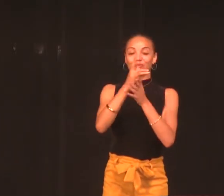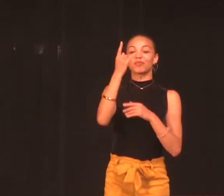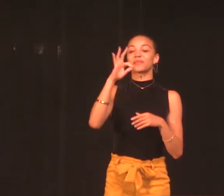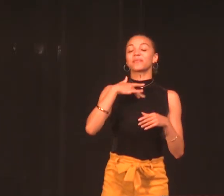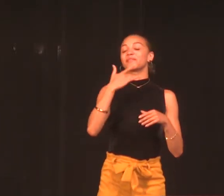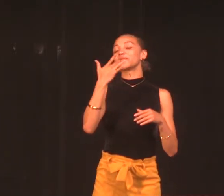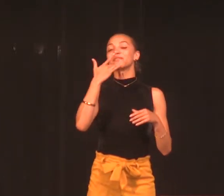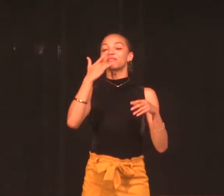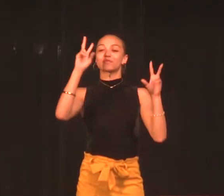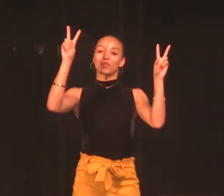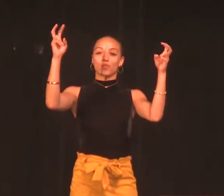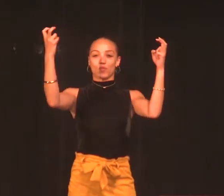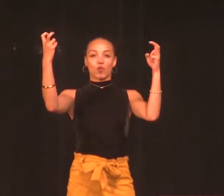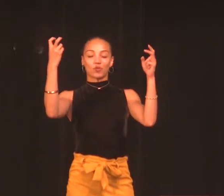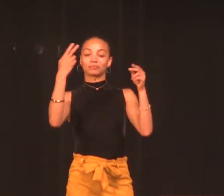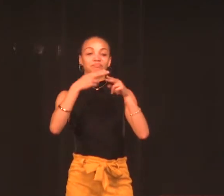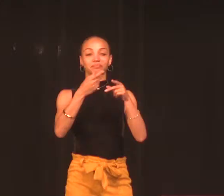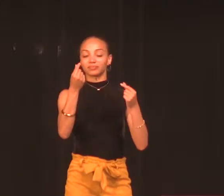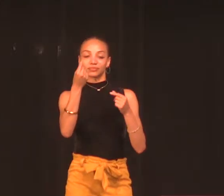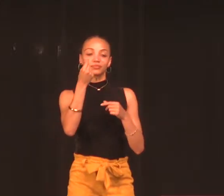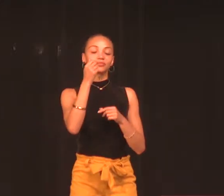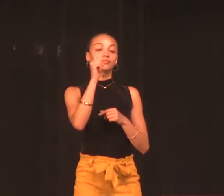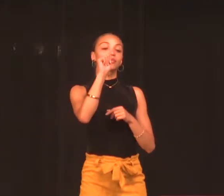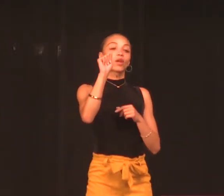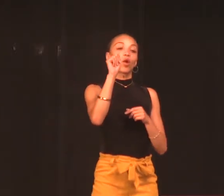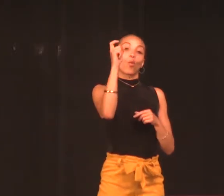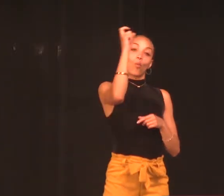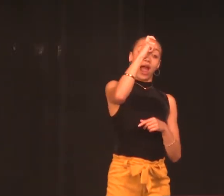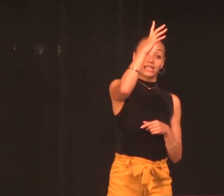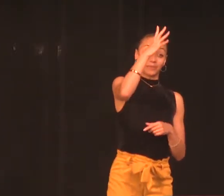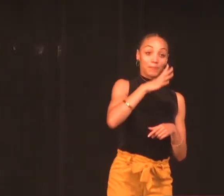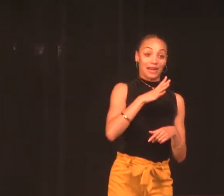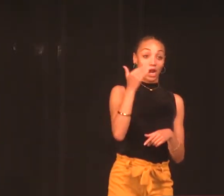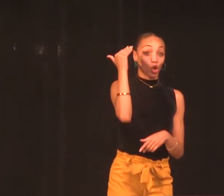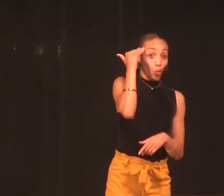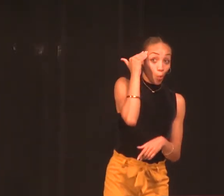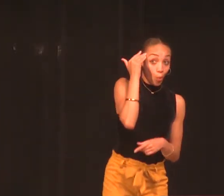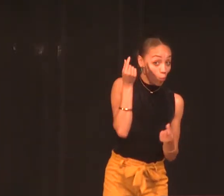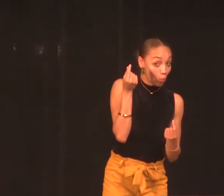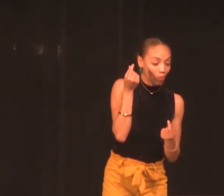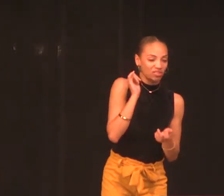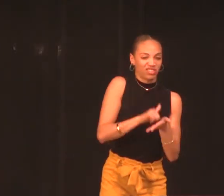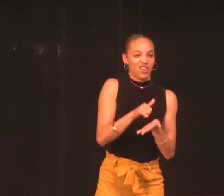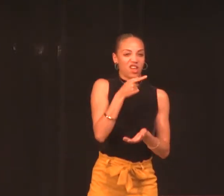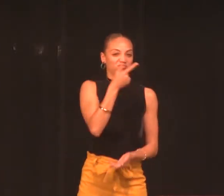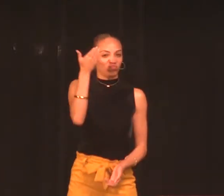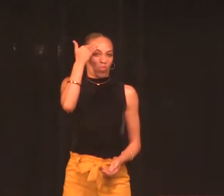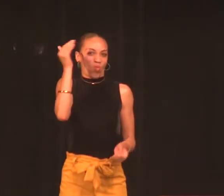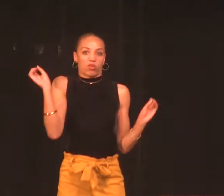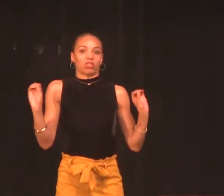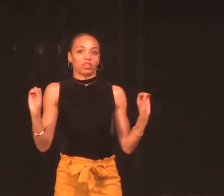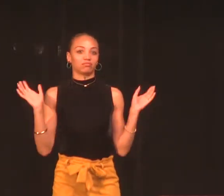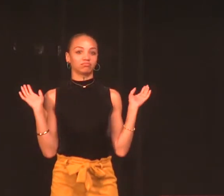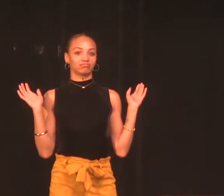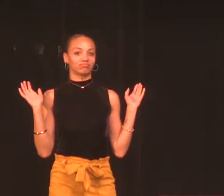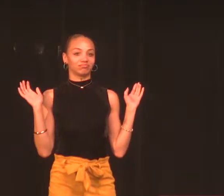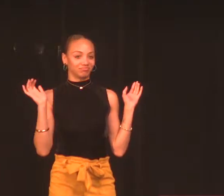I absolutely loved school, and I had a favorite quote. A wise man knows that he